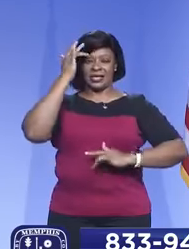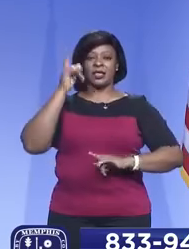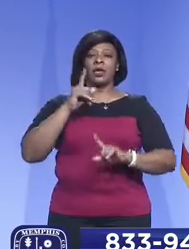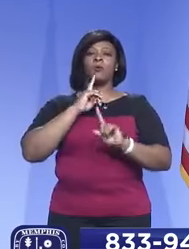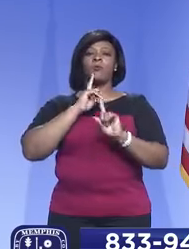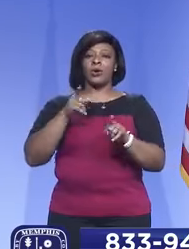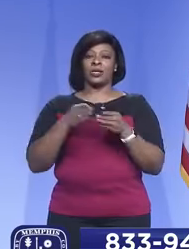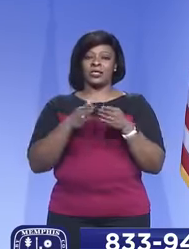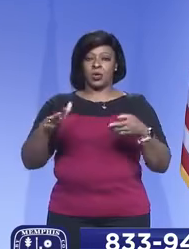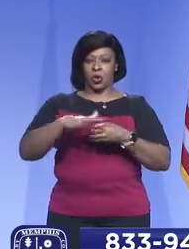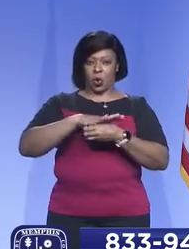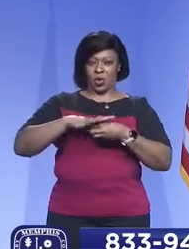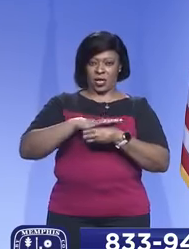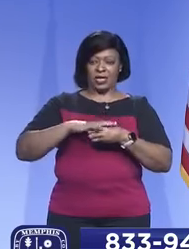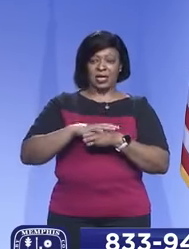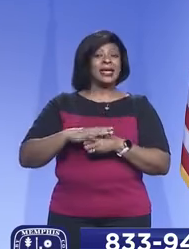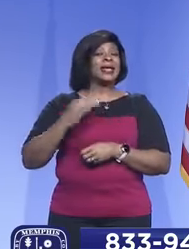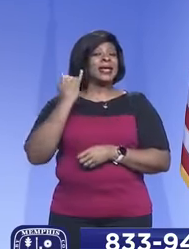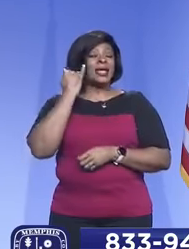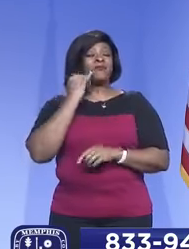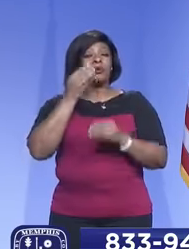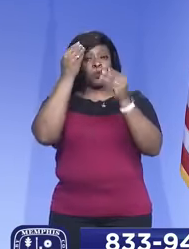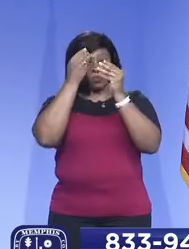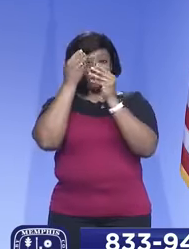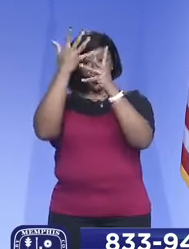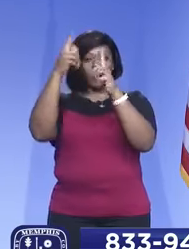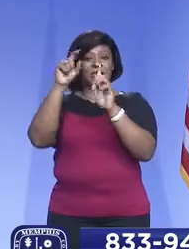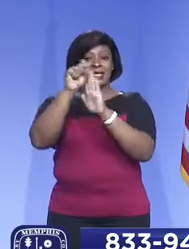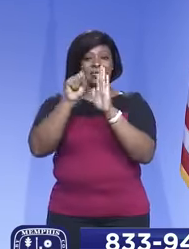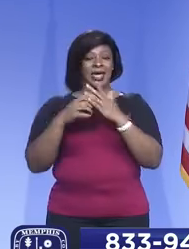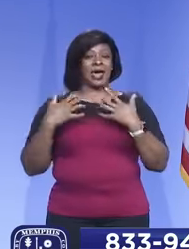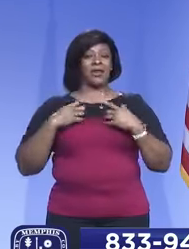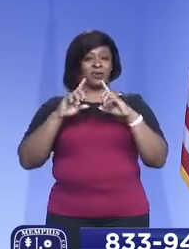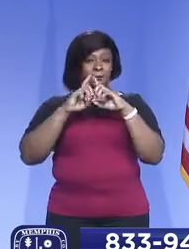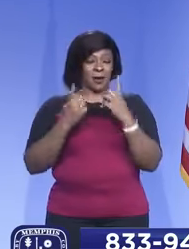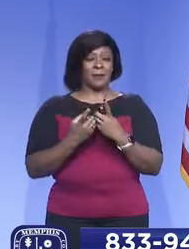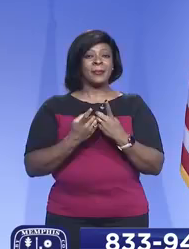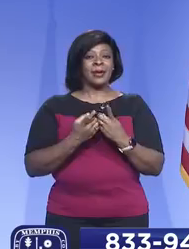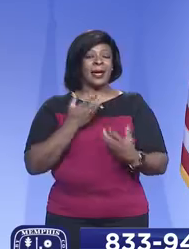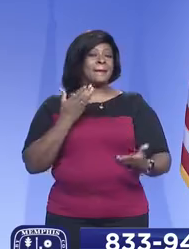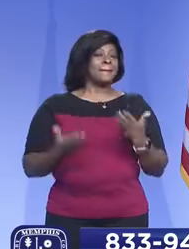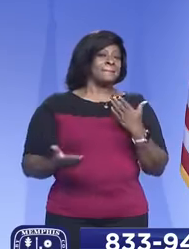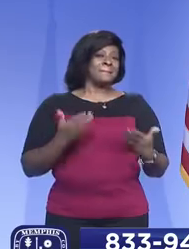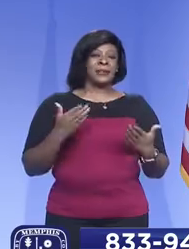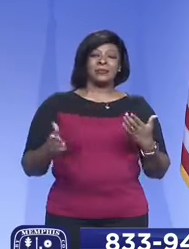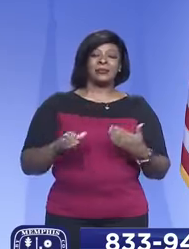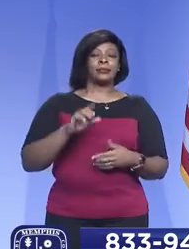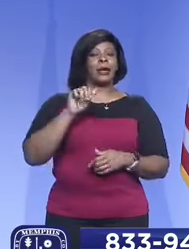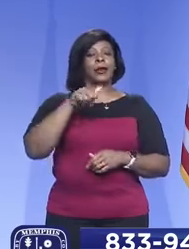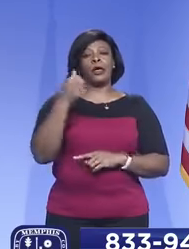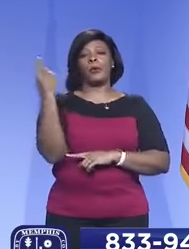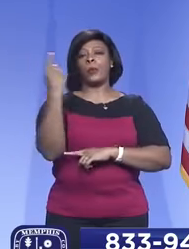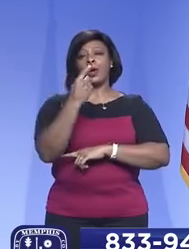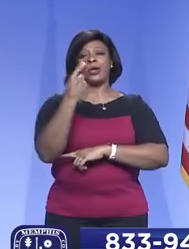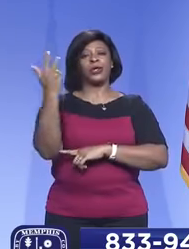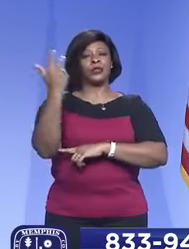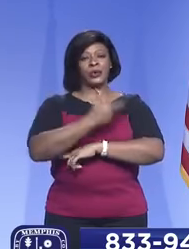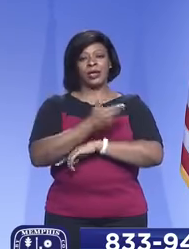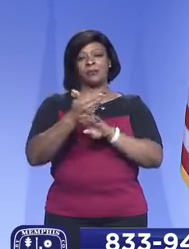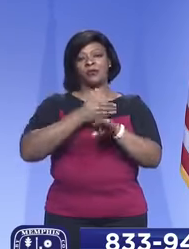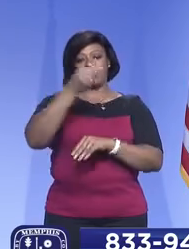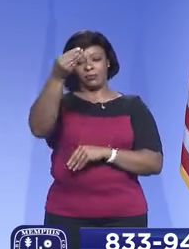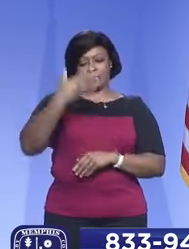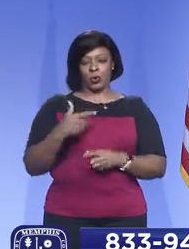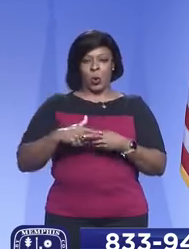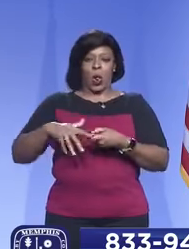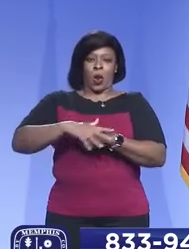report generally locally. So it gets reported to the state health department, and it may be another 1 to 3 days before it comes to